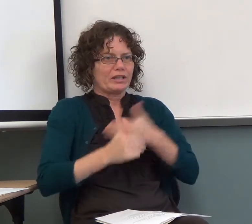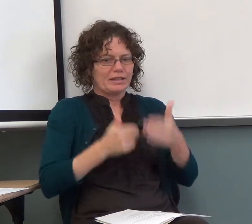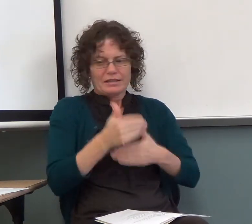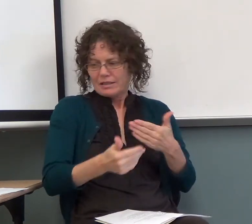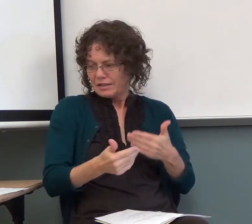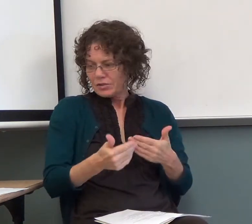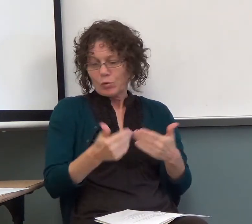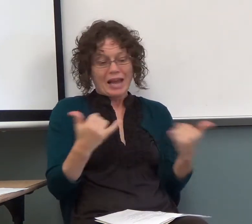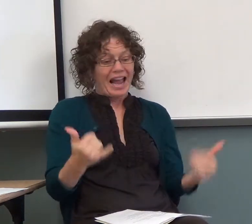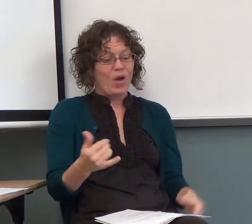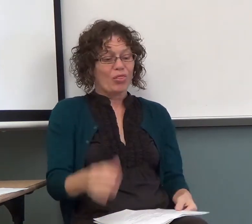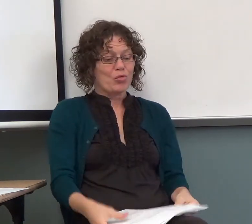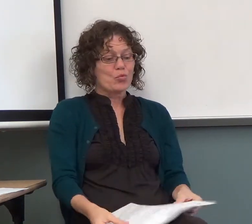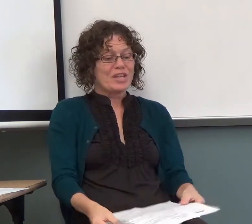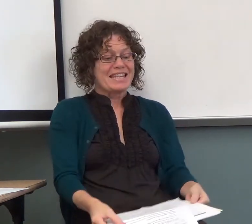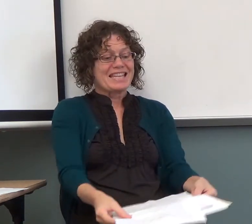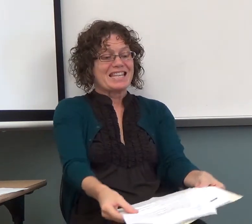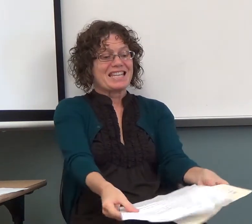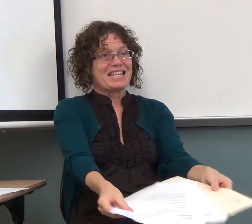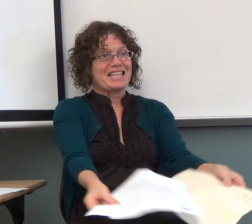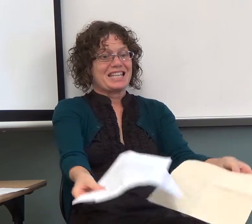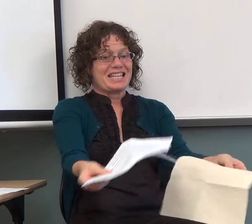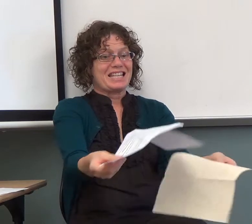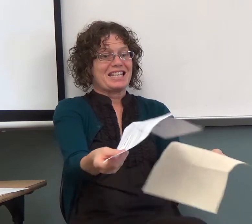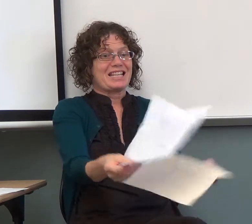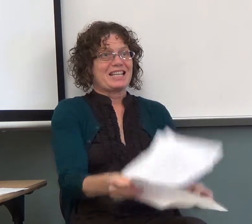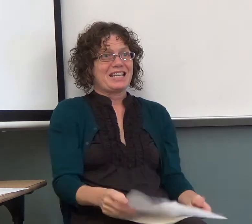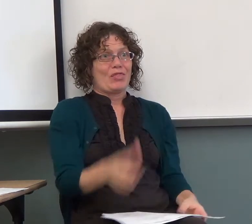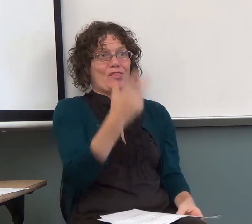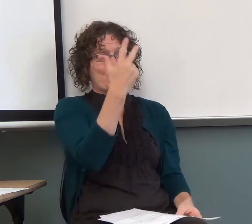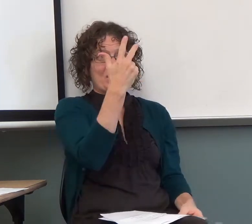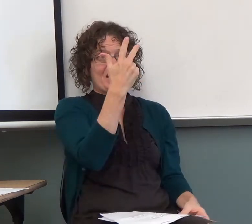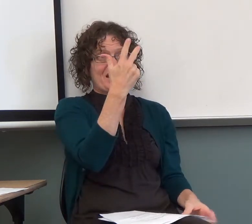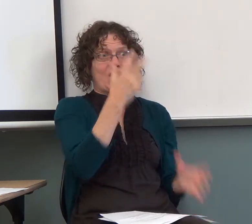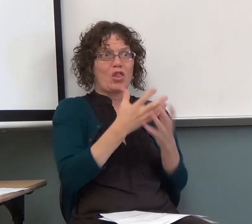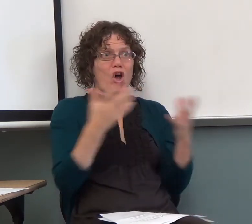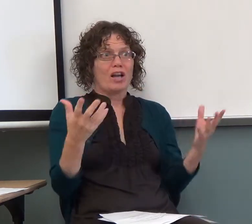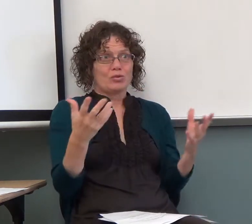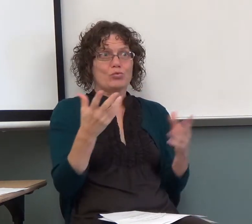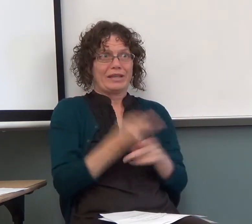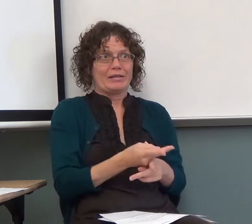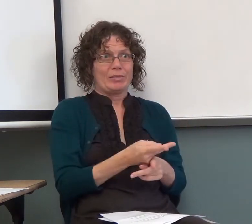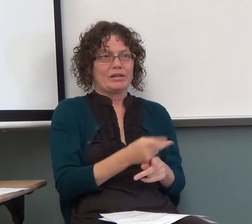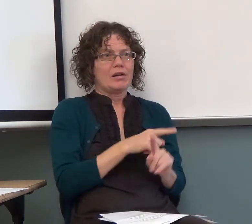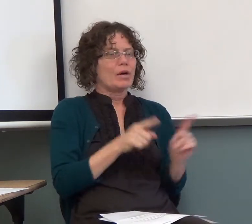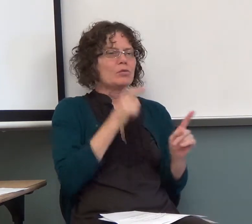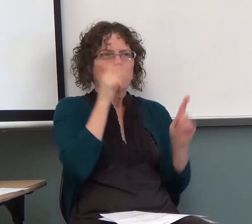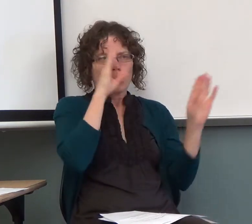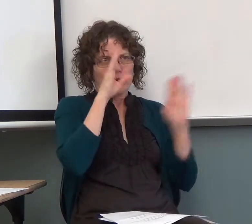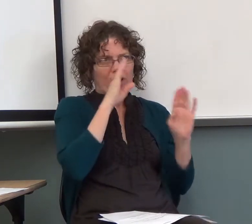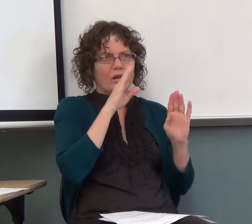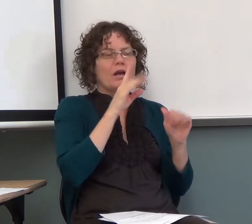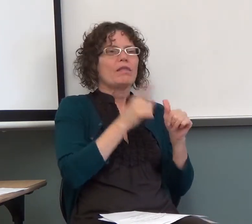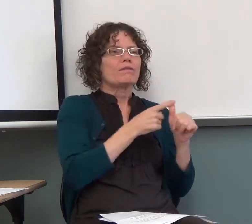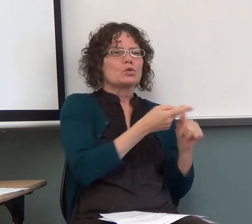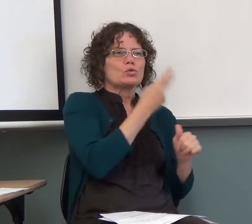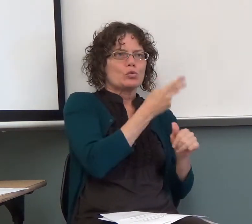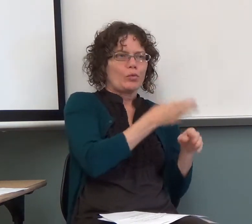3 handouts. Oh my goodness, it's a lot to keep track of, but don't worry. On Wednesday, we'll be finishing the first 2, and you'll hand them in for